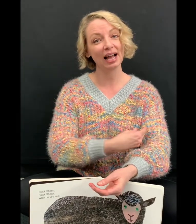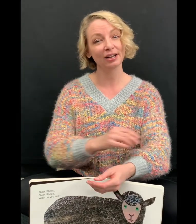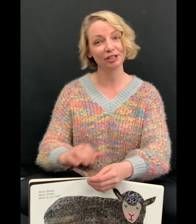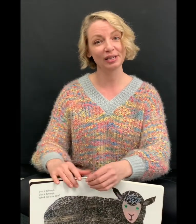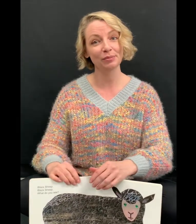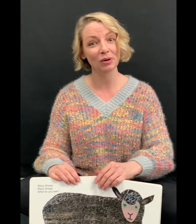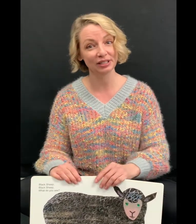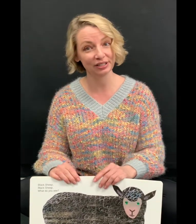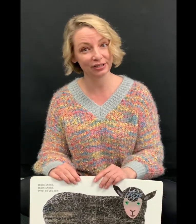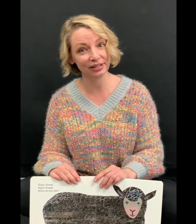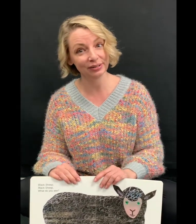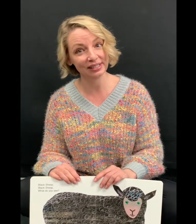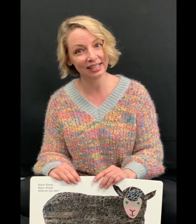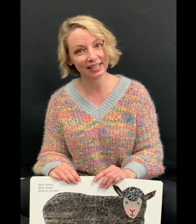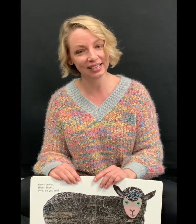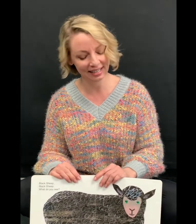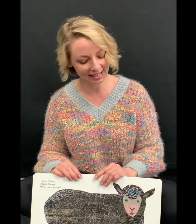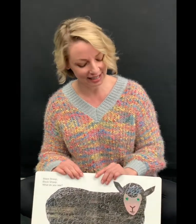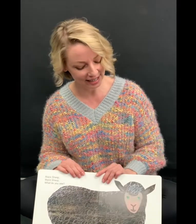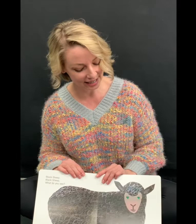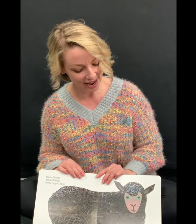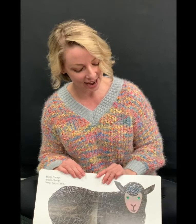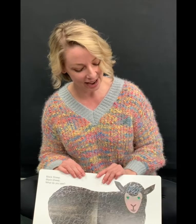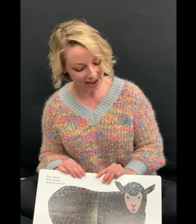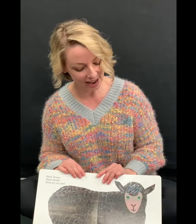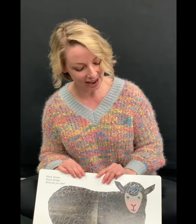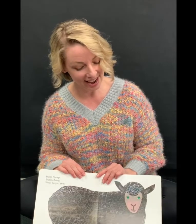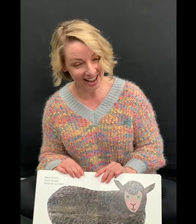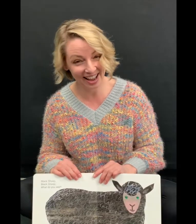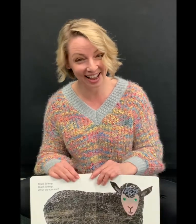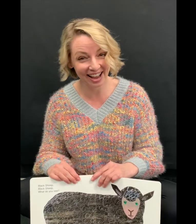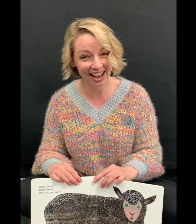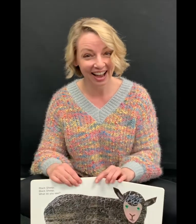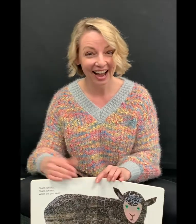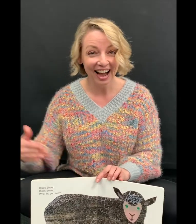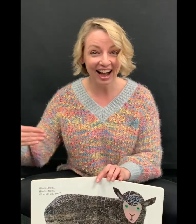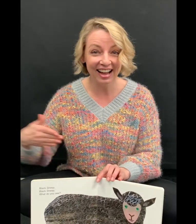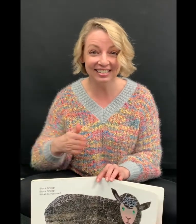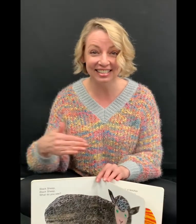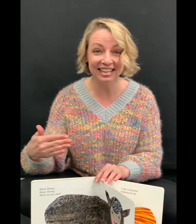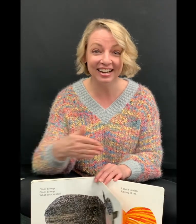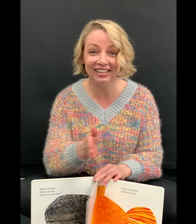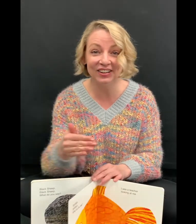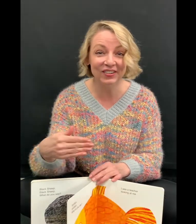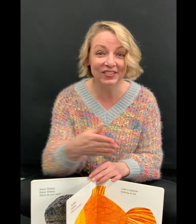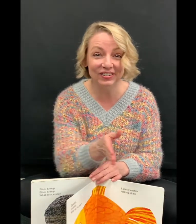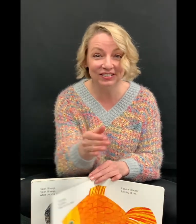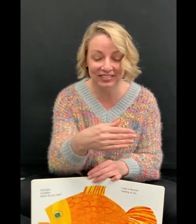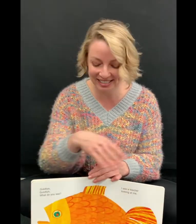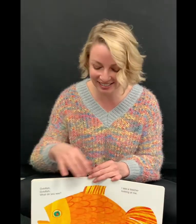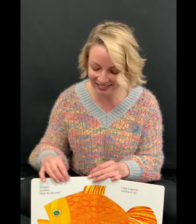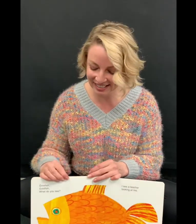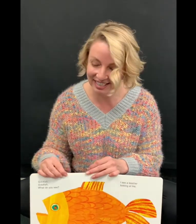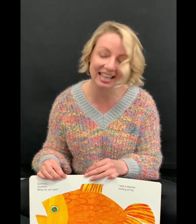Black sheep, what do you see? Blub, blub, blub, blub. I see a goldfish looking at